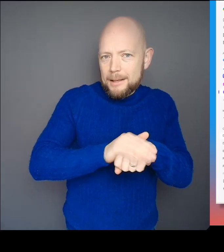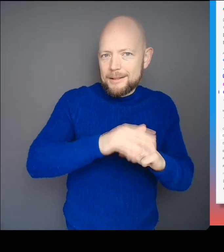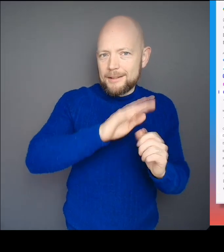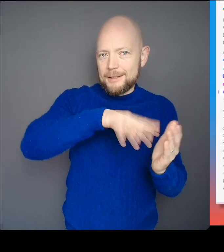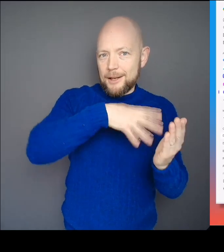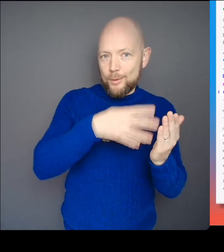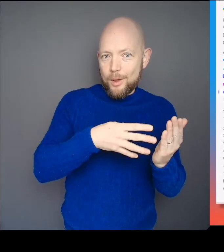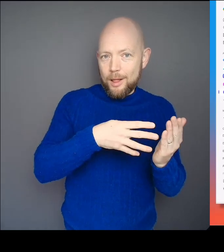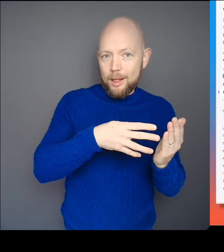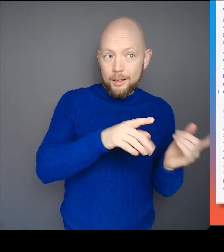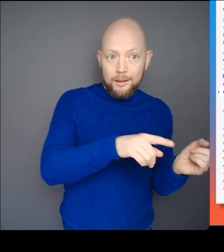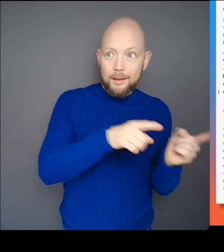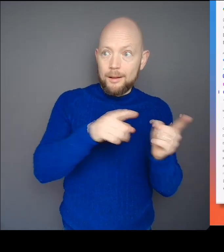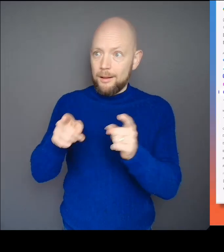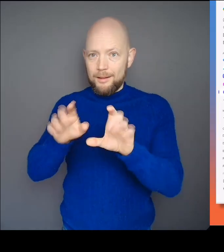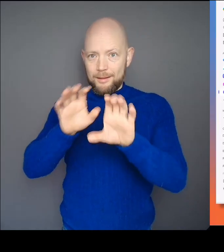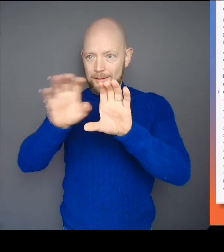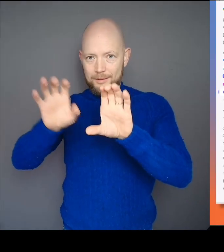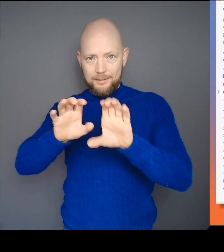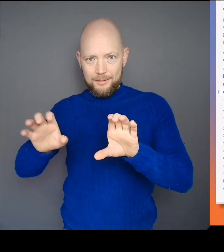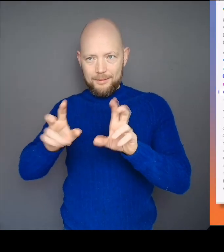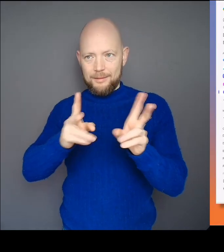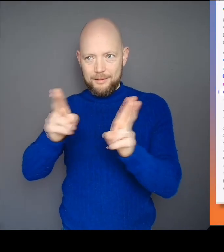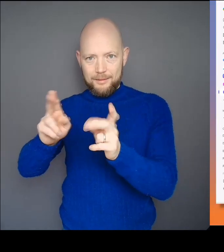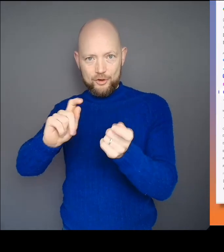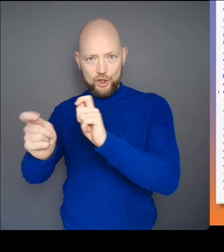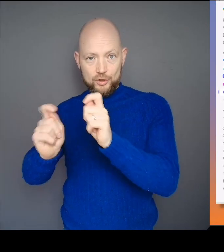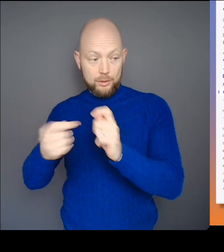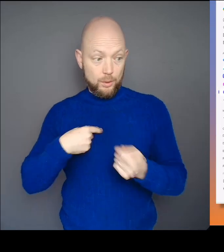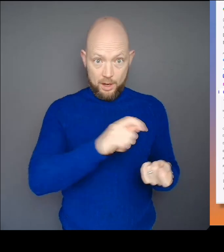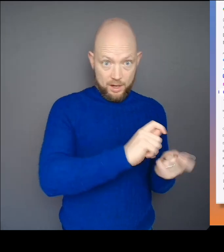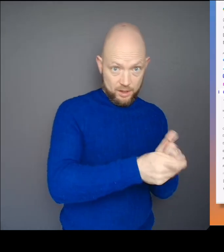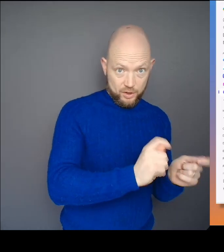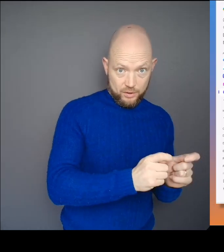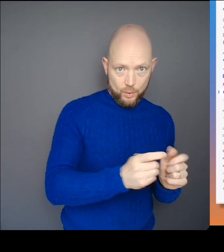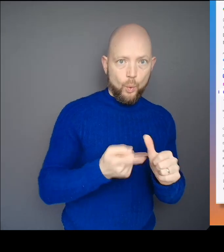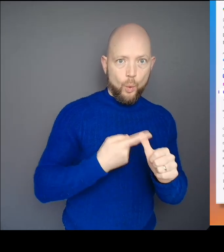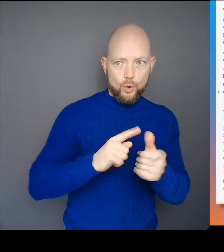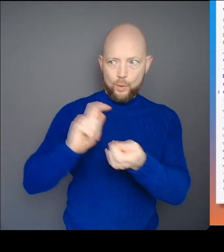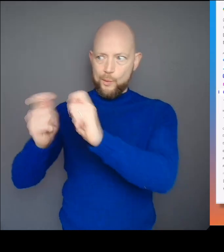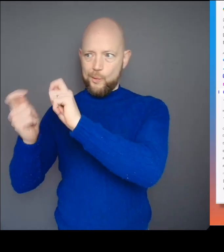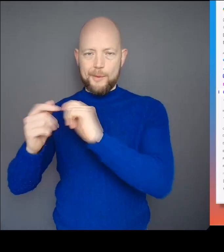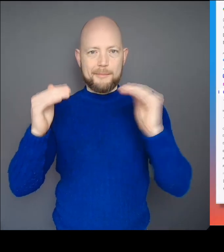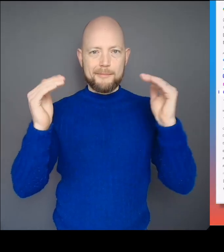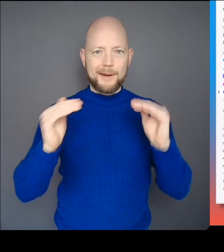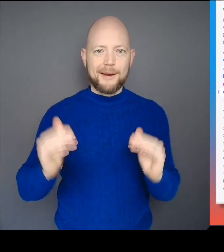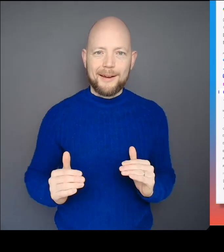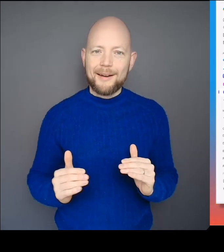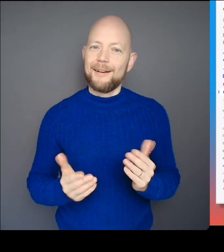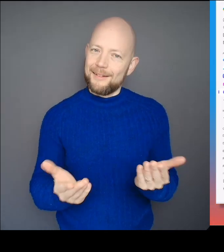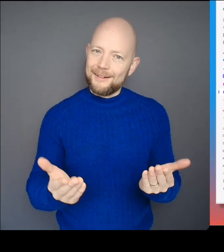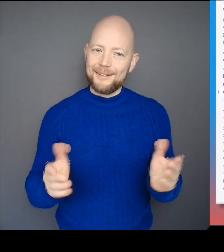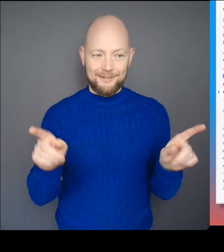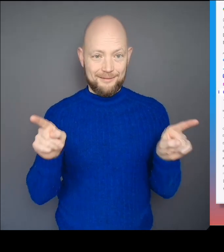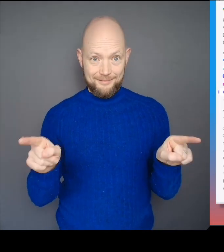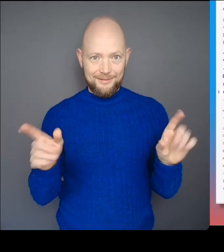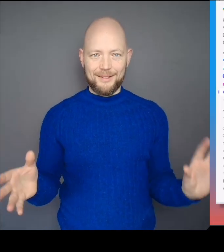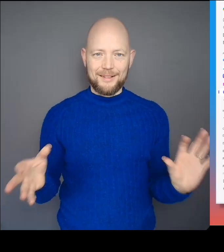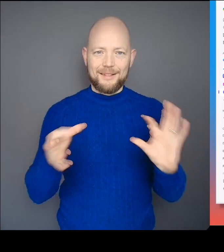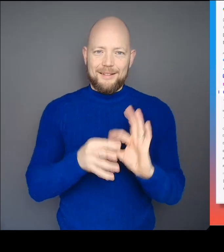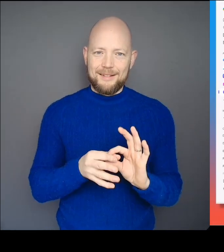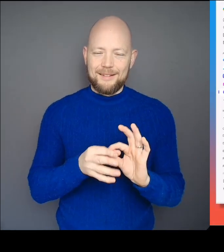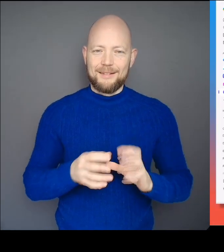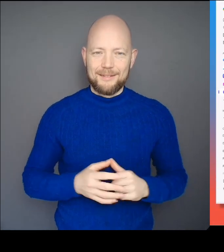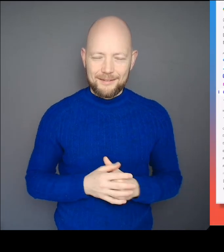pet schedule or something like that. You'll see as I change that it immediately edits that over here and then back again, just so that you can see